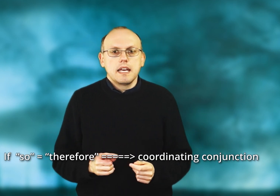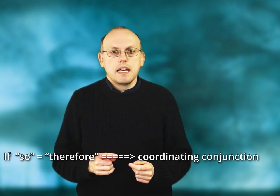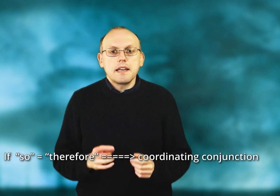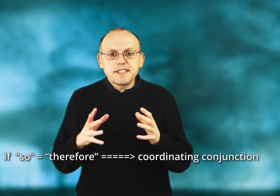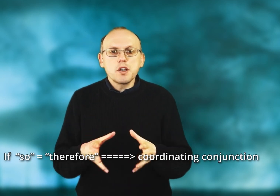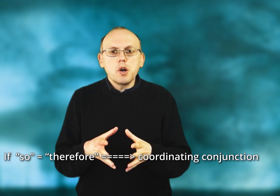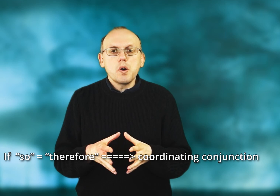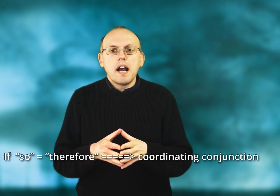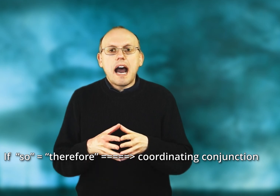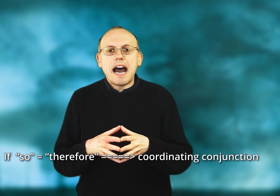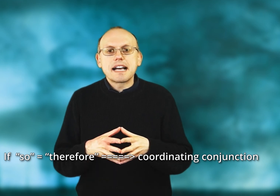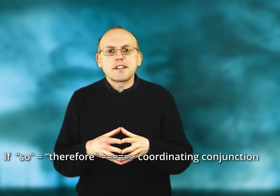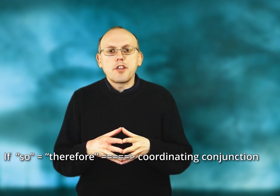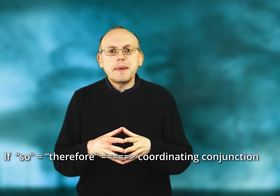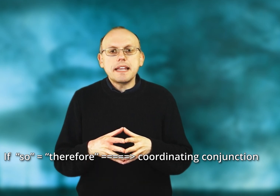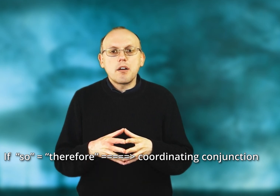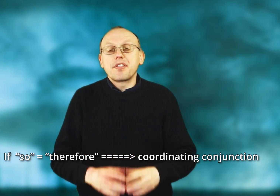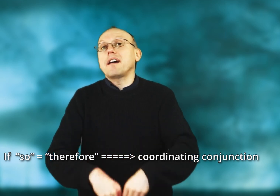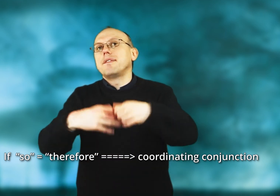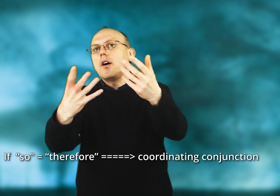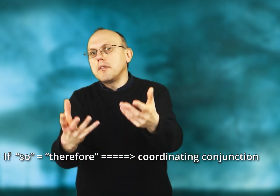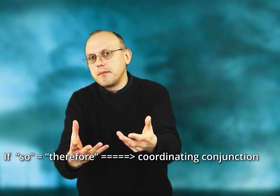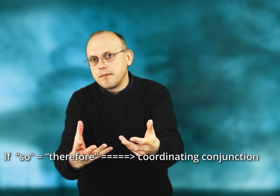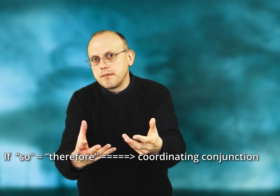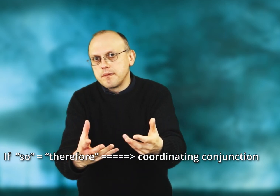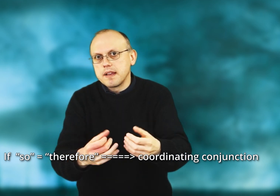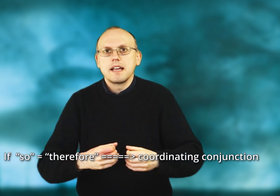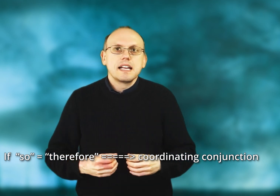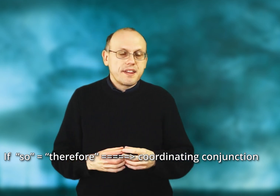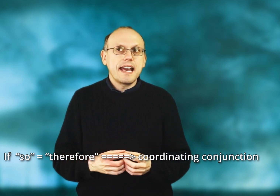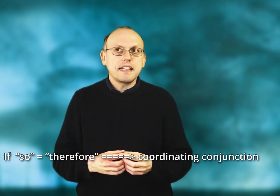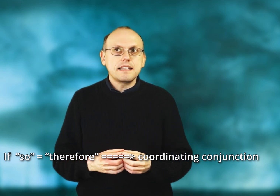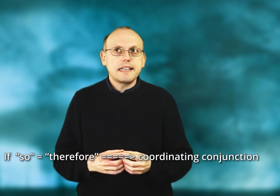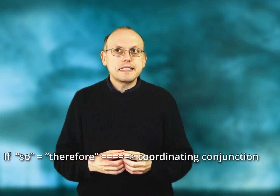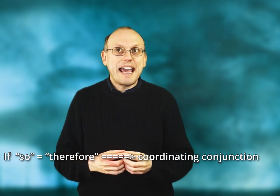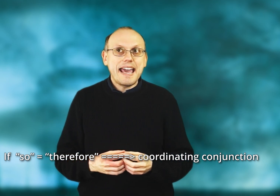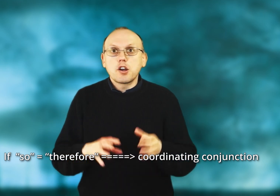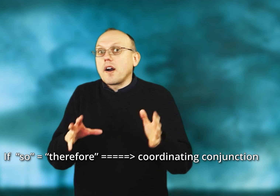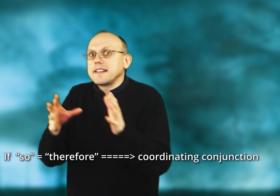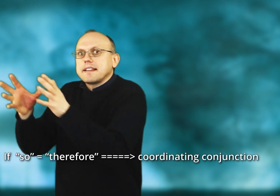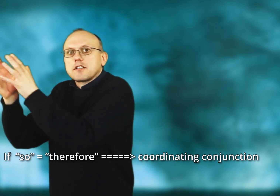If so has the meaning of therefore, then it is a coordinating